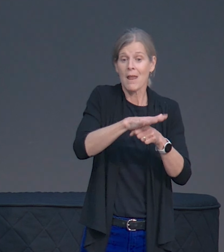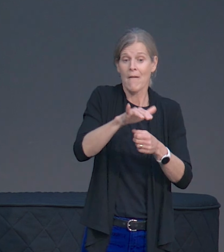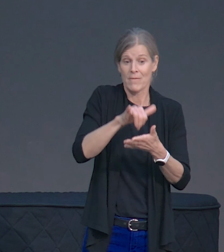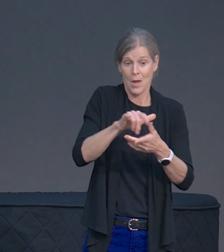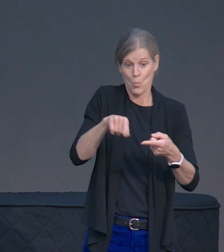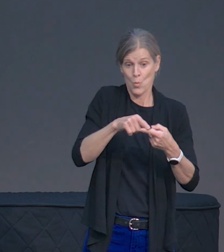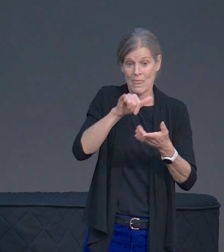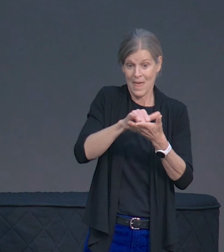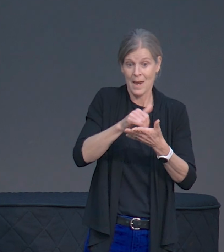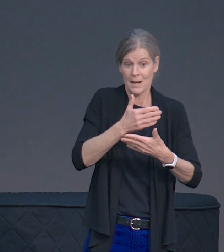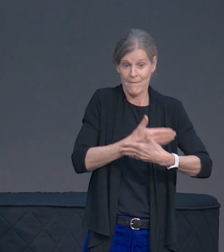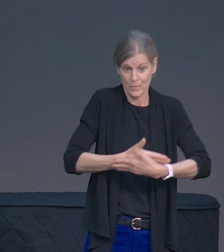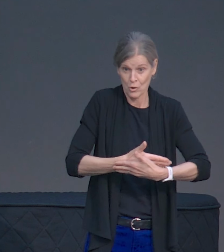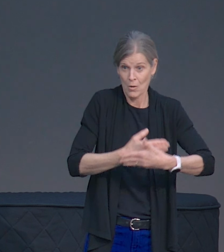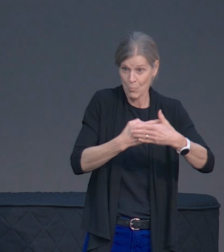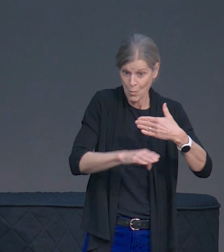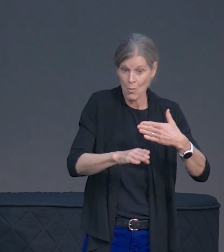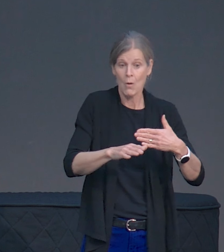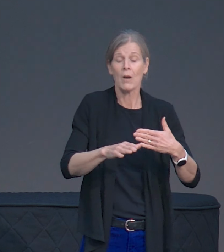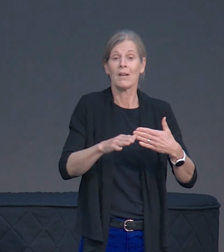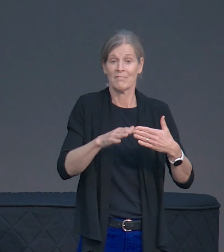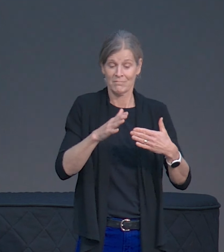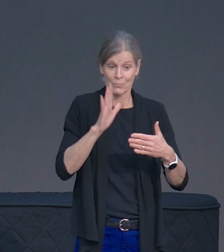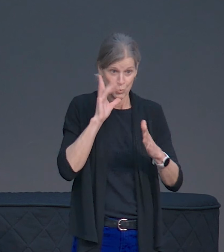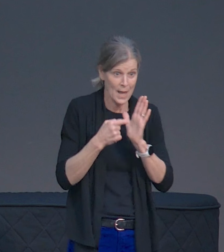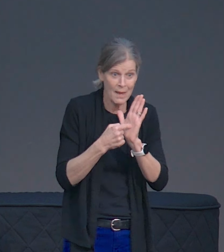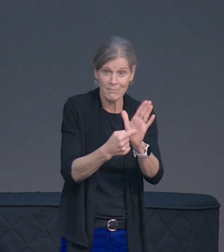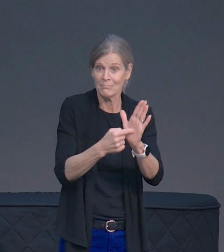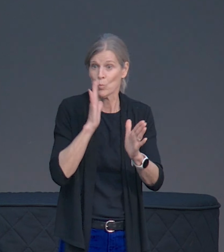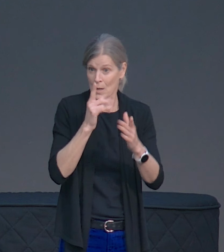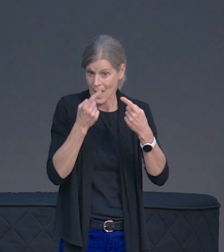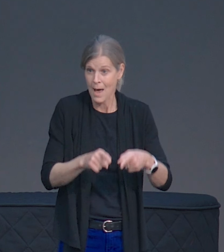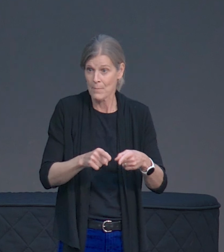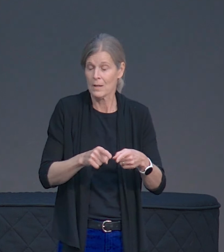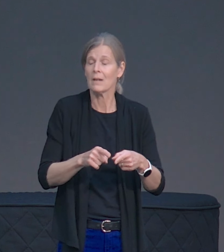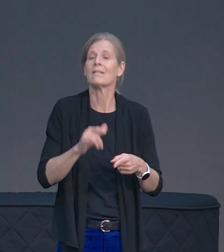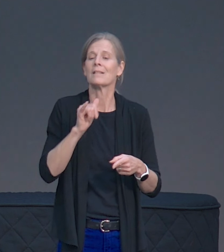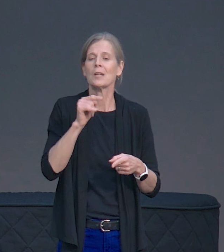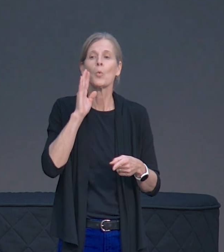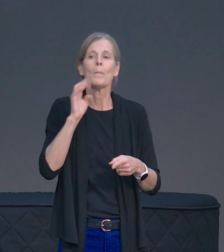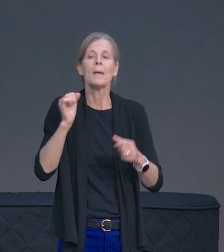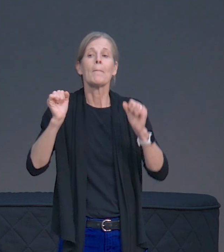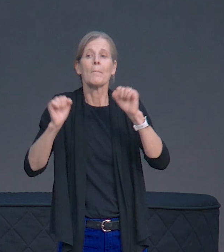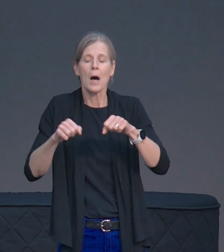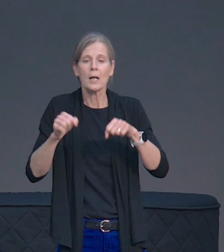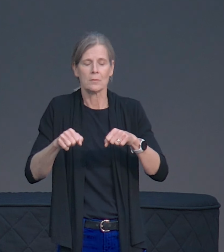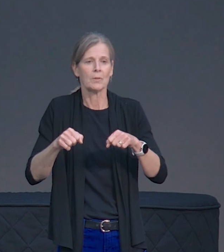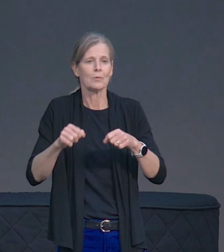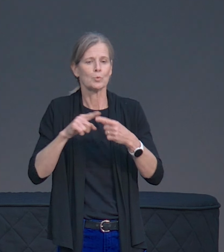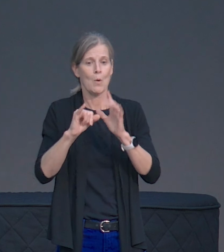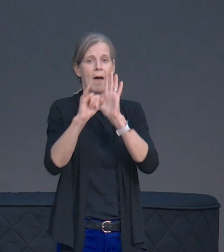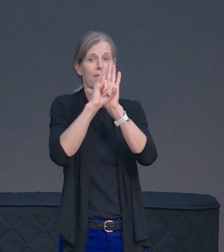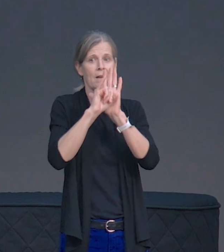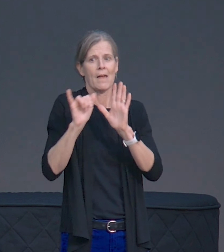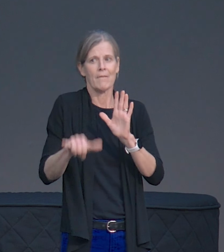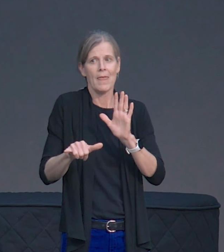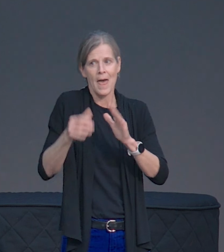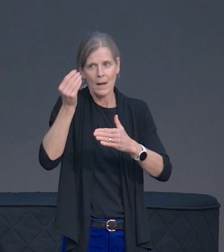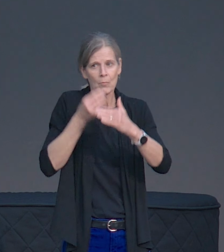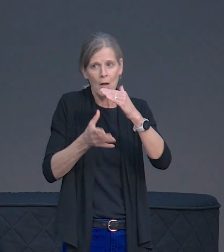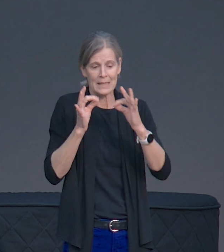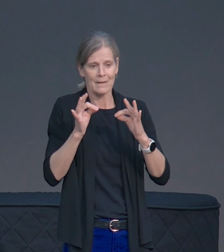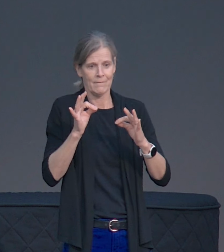Fulfillment Of What He Did Revealed It It Be Possible To Identify That Prophecy